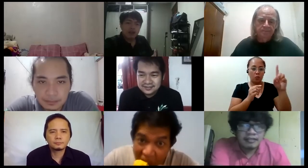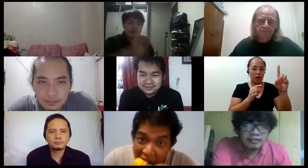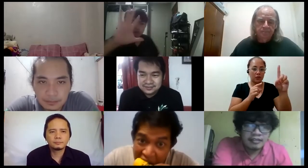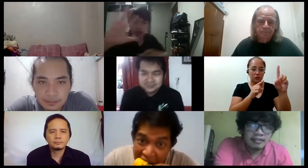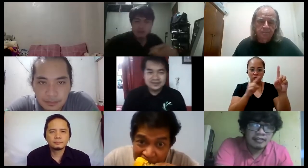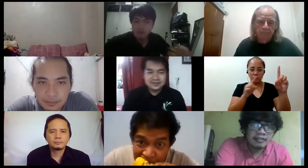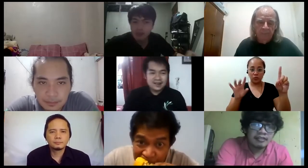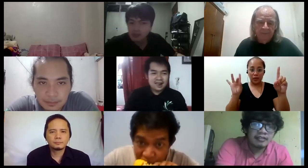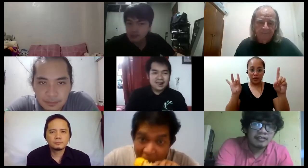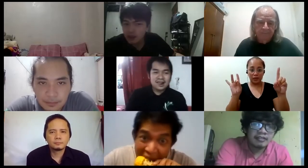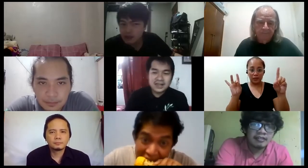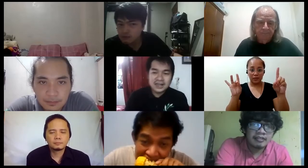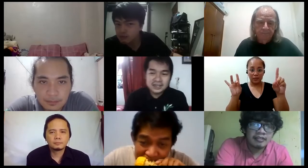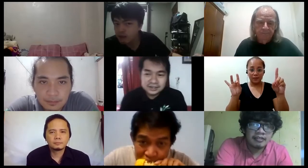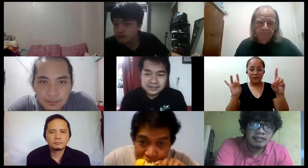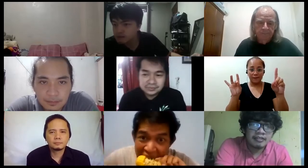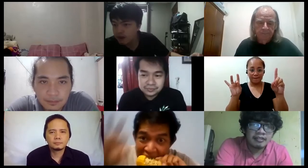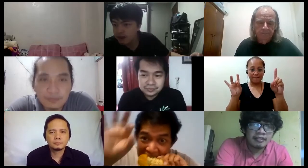8.